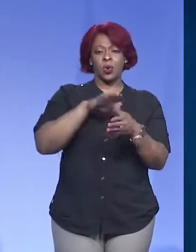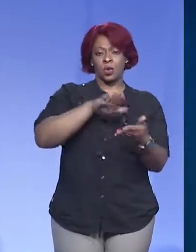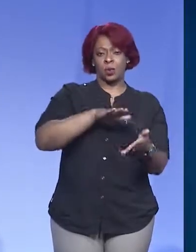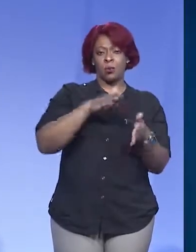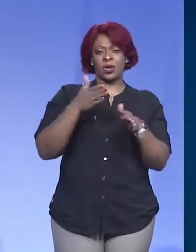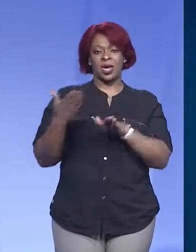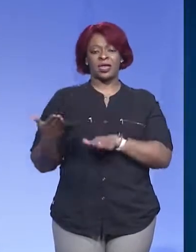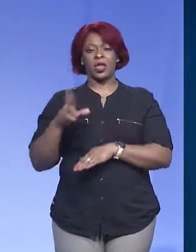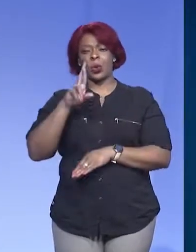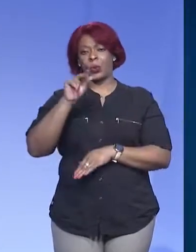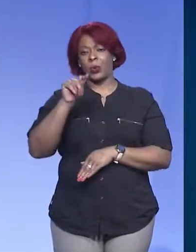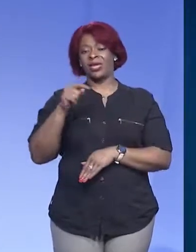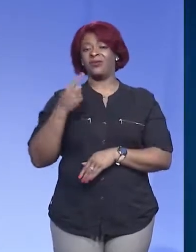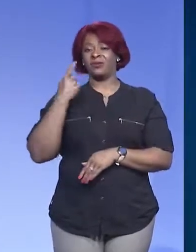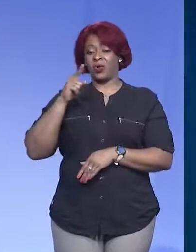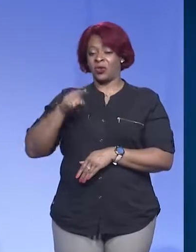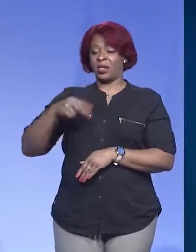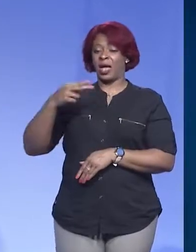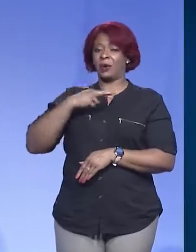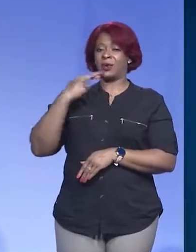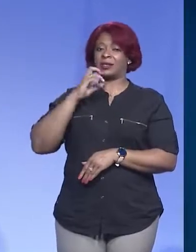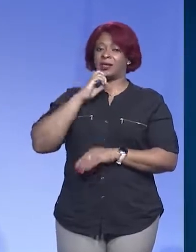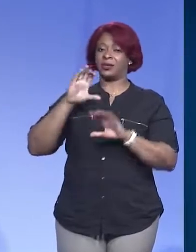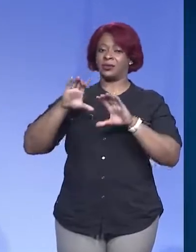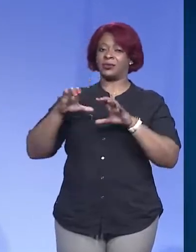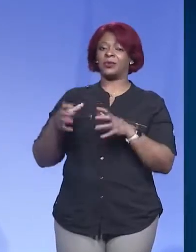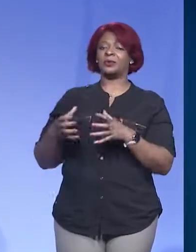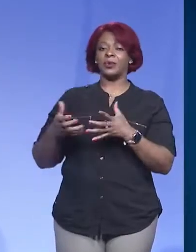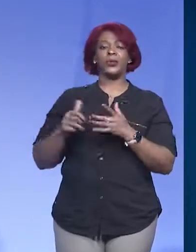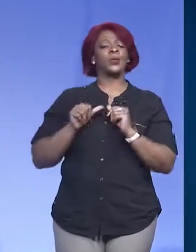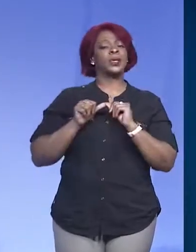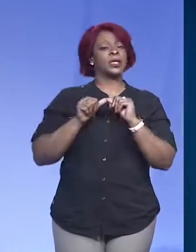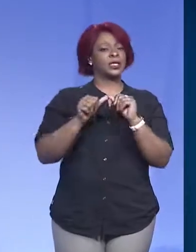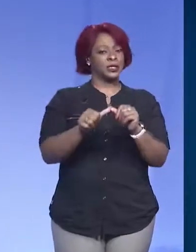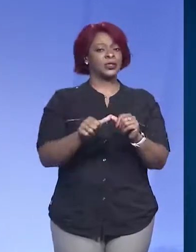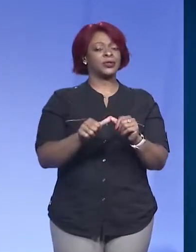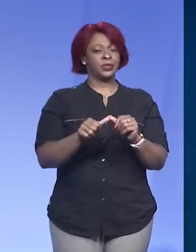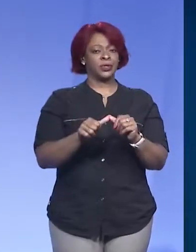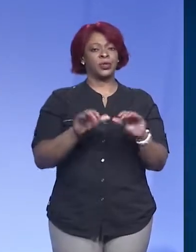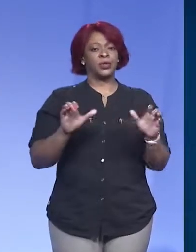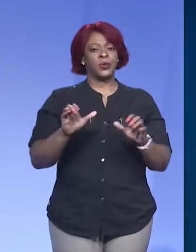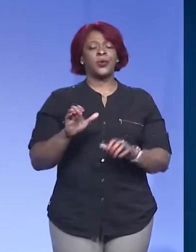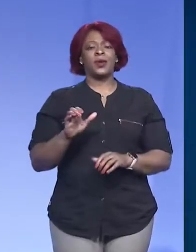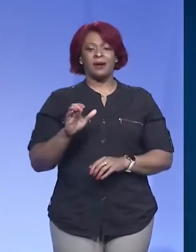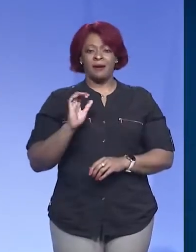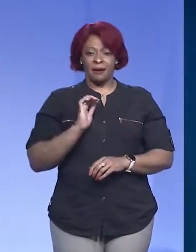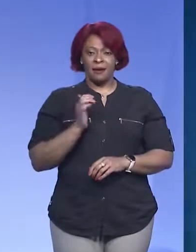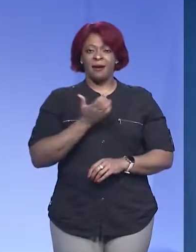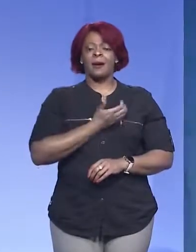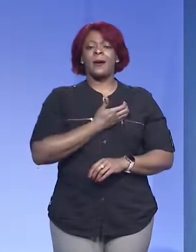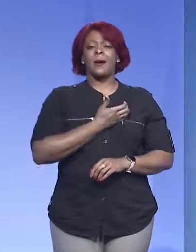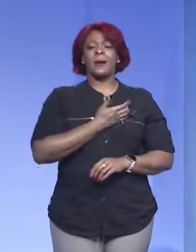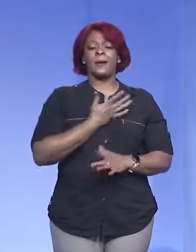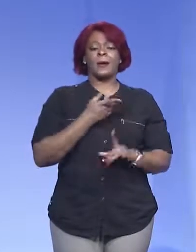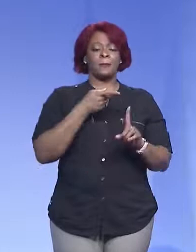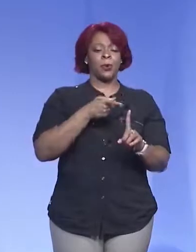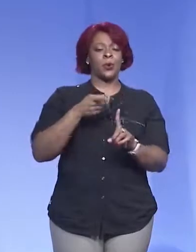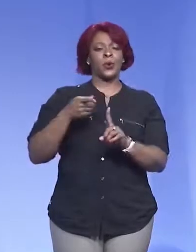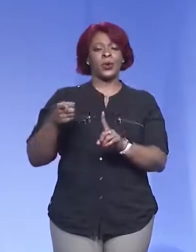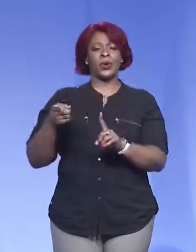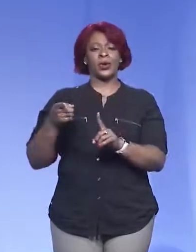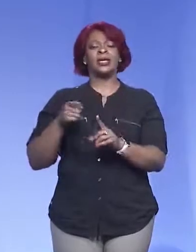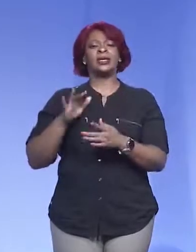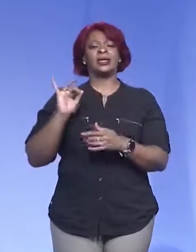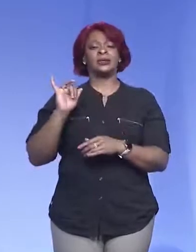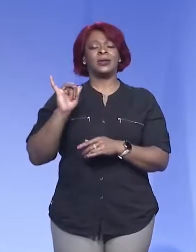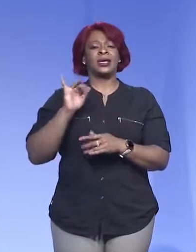in those older age groups. So we continue to do our point of distribution at the Pipkin Building